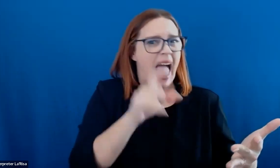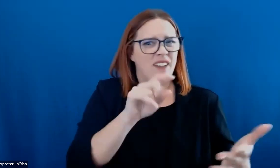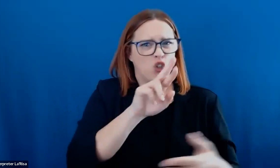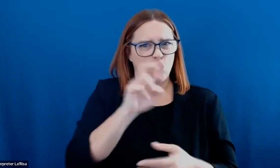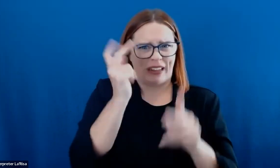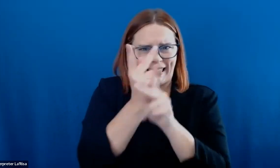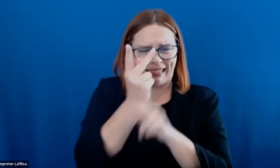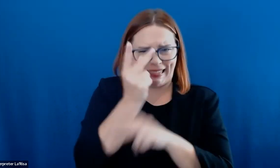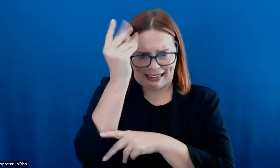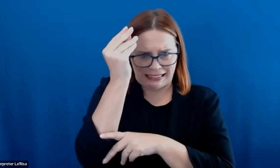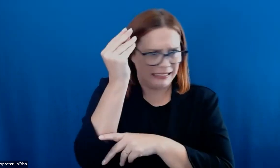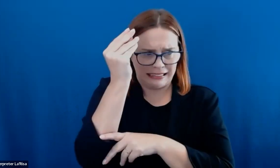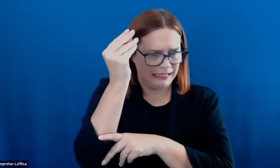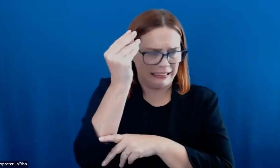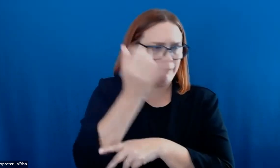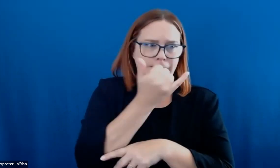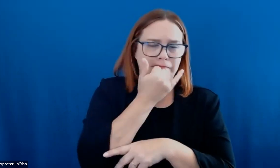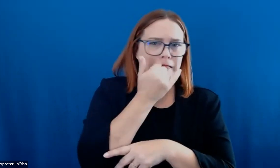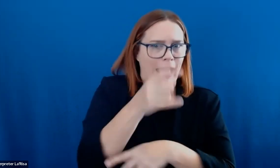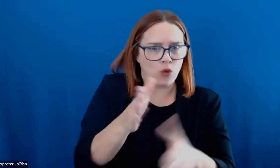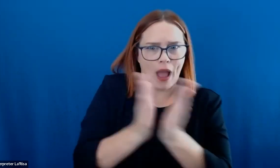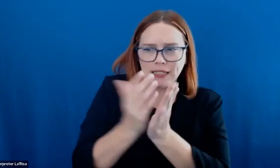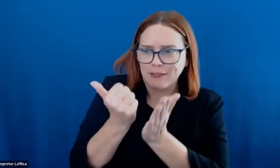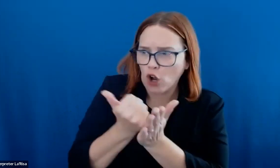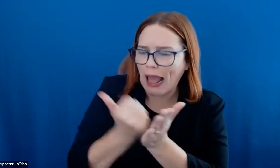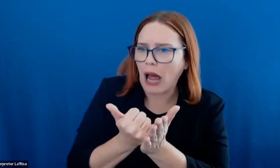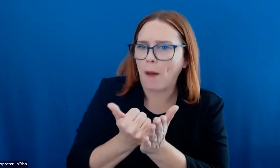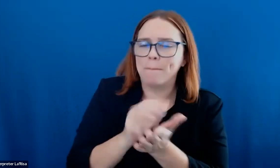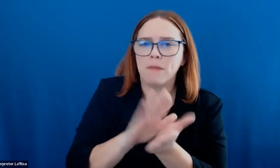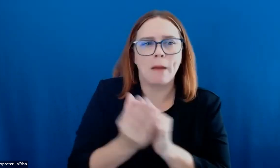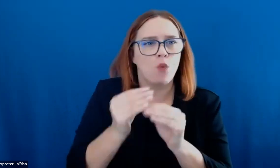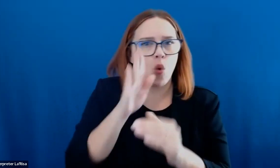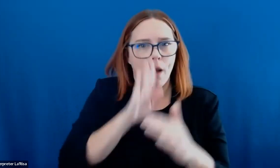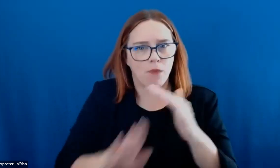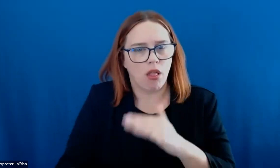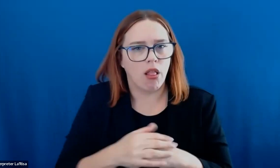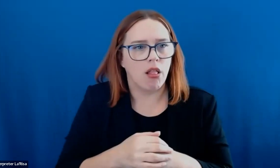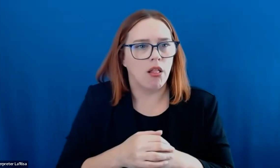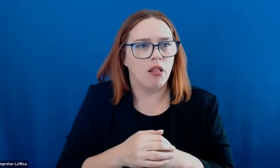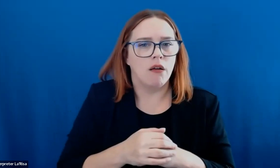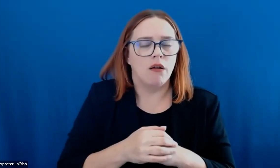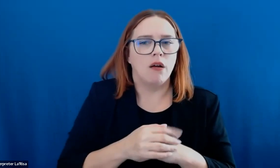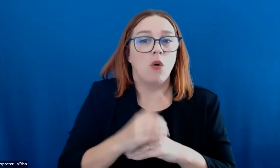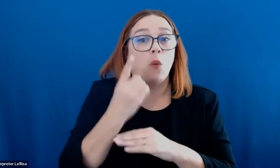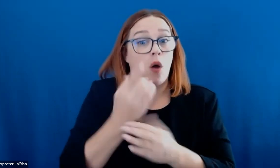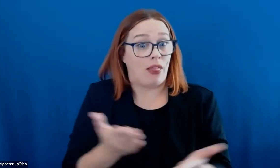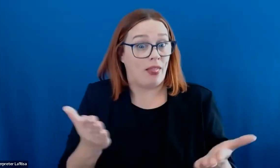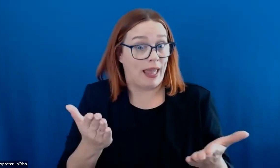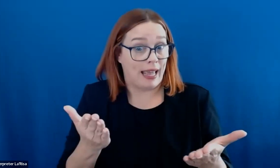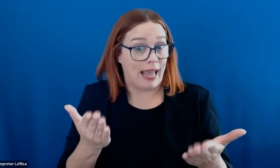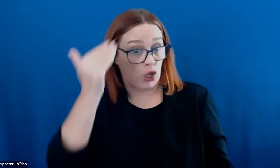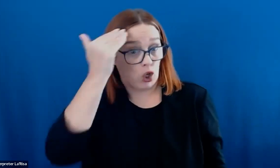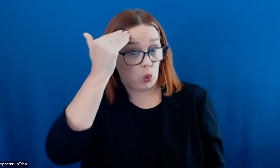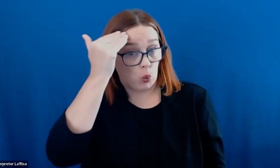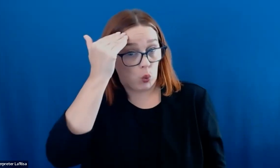to ask for help. But then one thing that I found out and that I knew was, if I